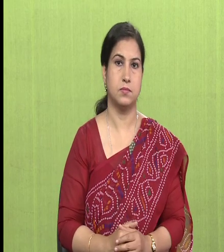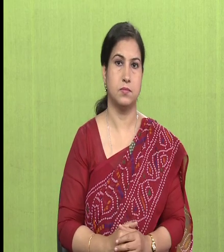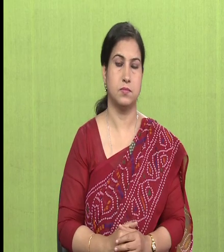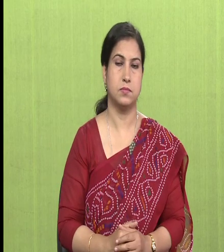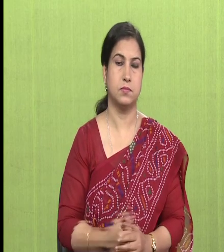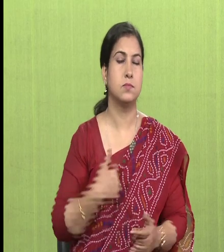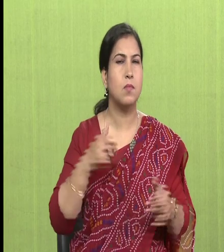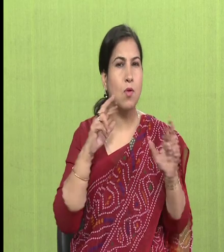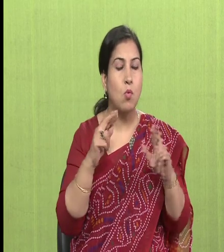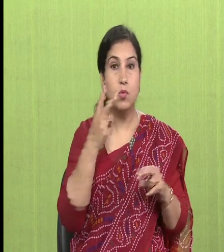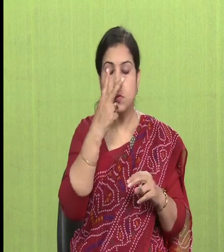I hope you enjoyed this video.